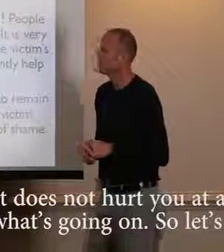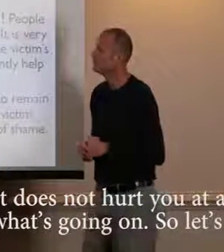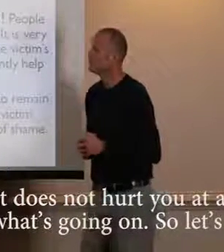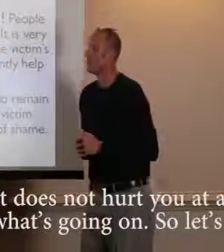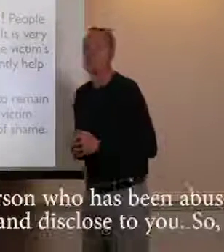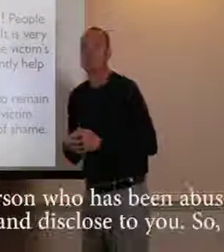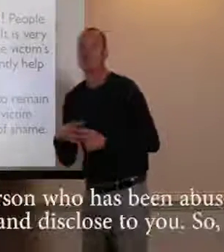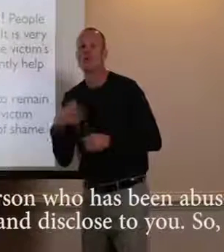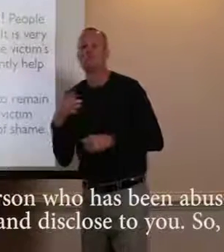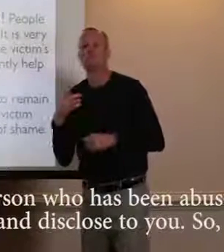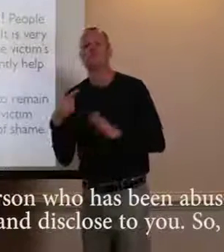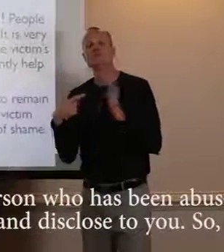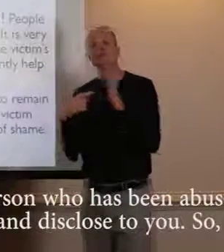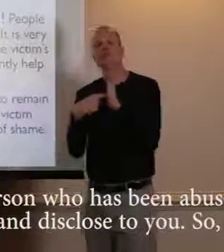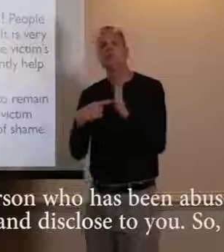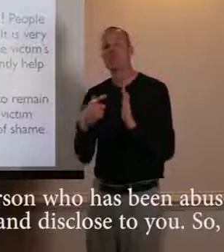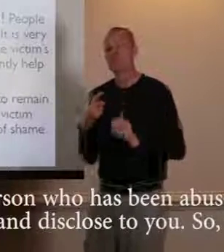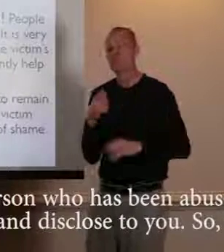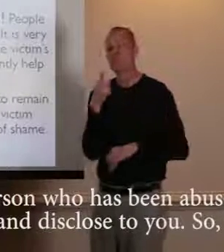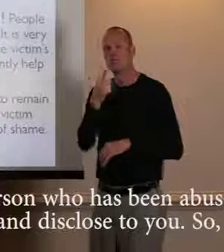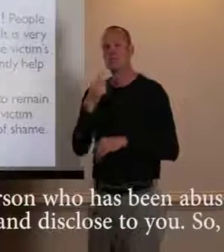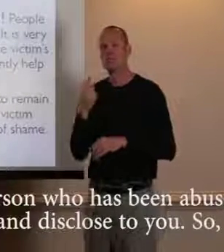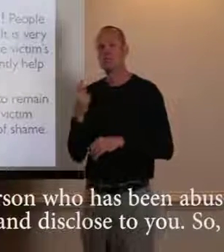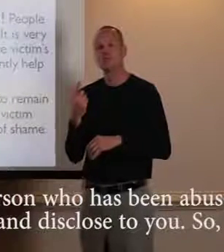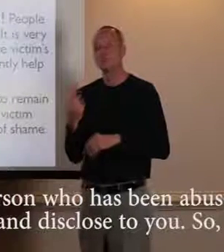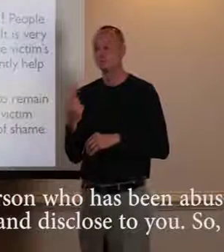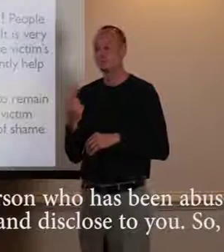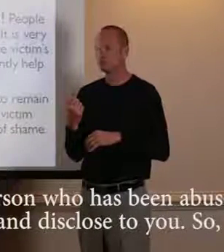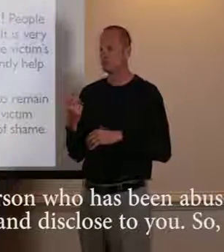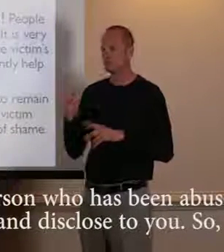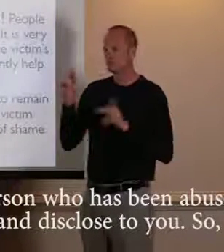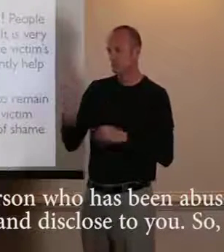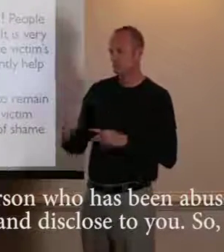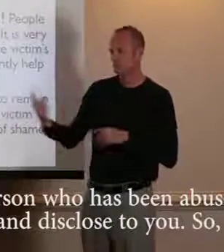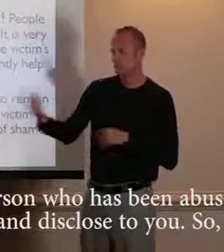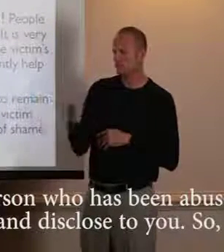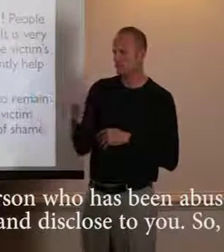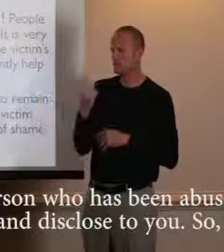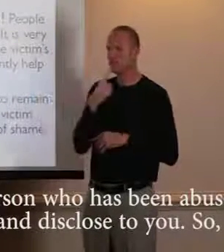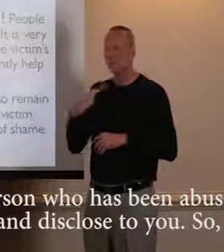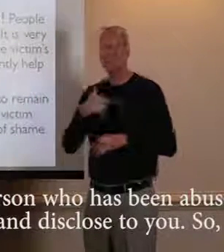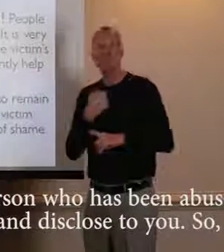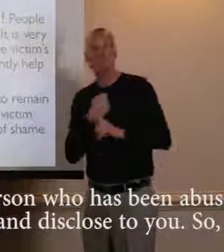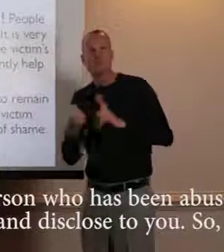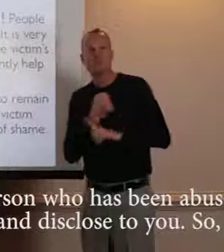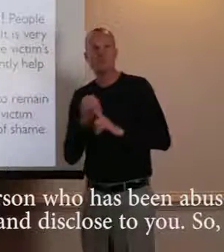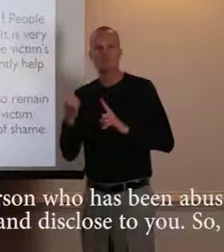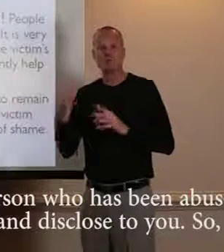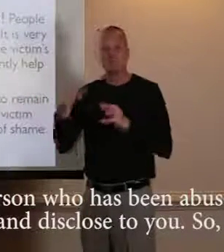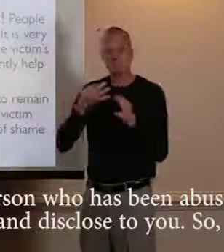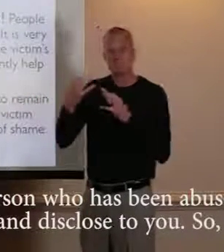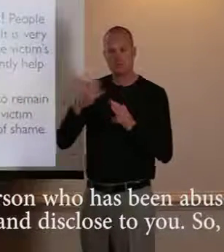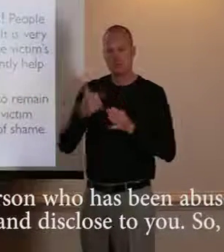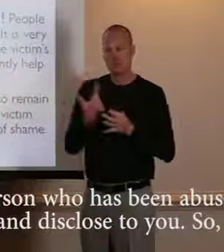So let's say you are confronted with a person who has been abused and they choose to trust you and disclose to